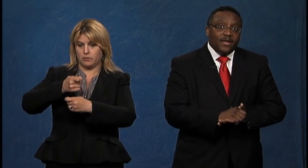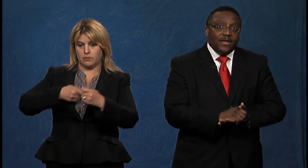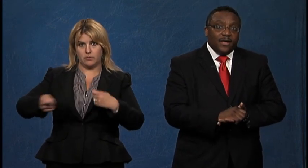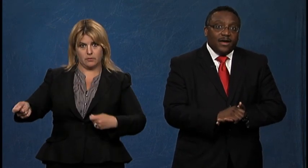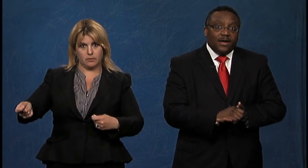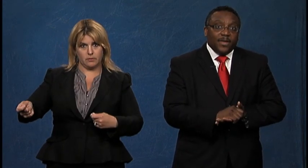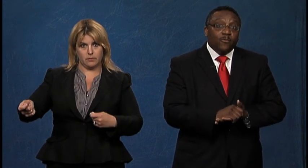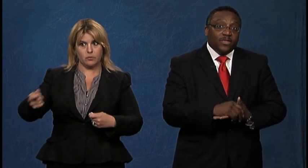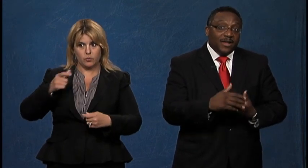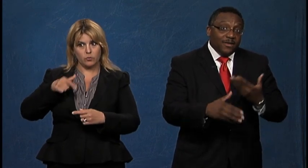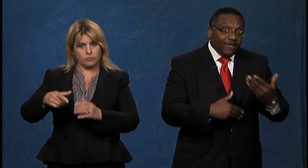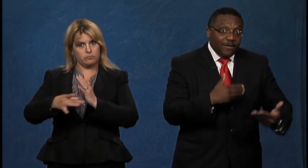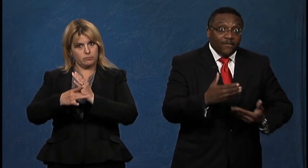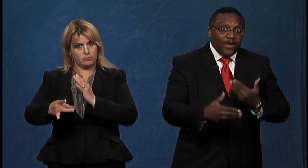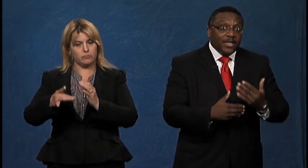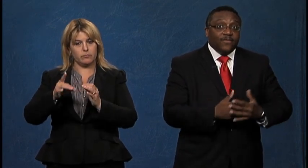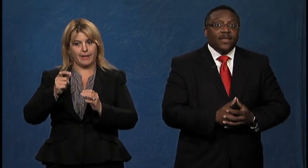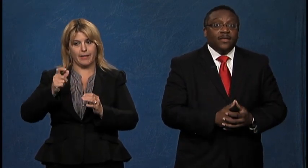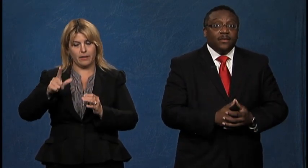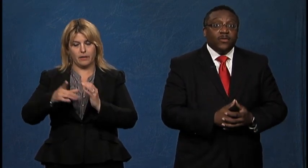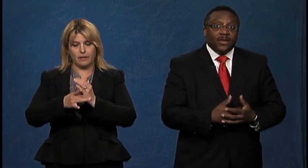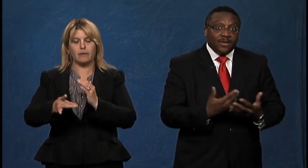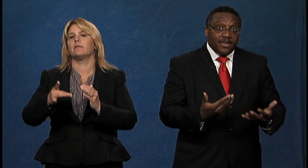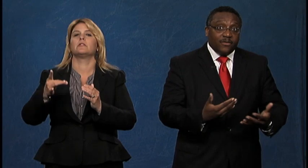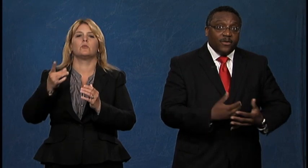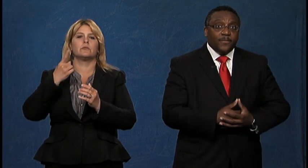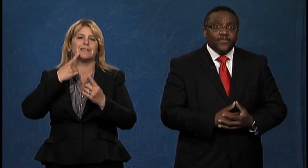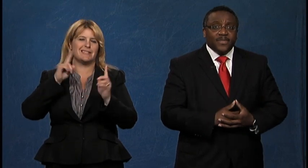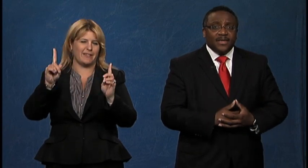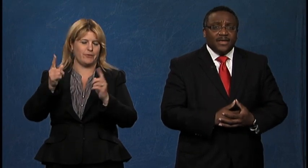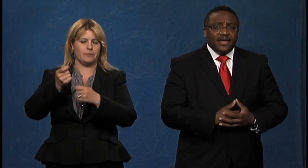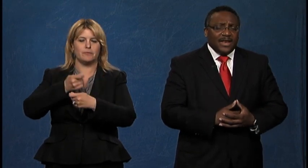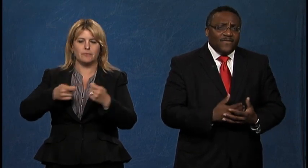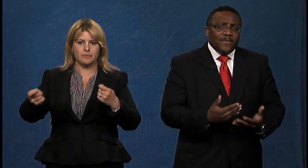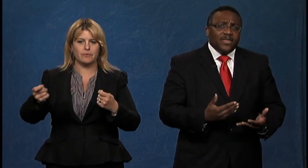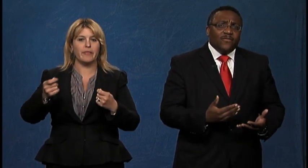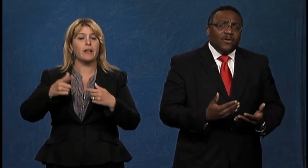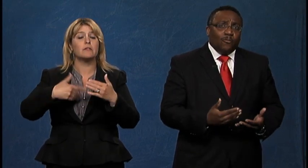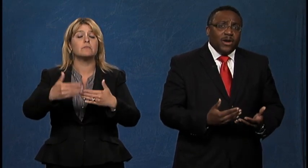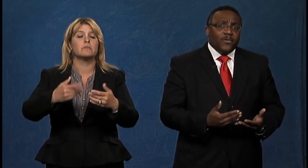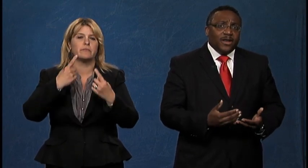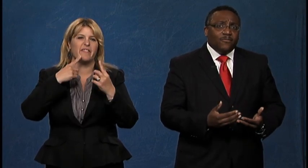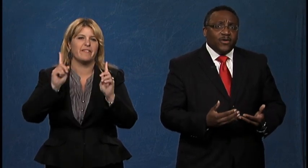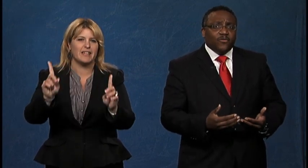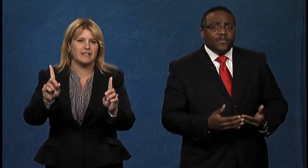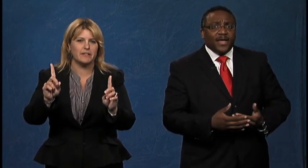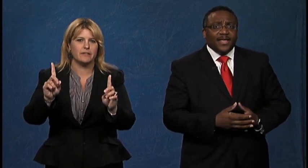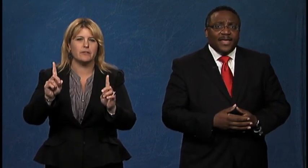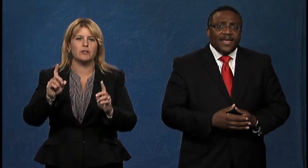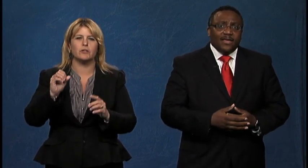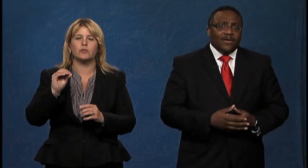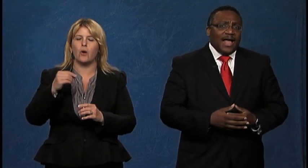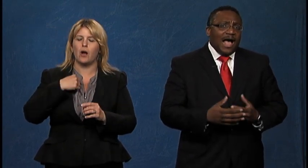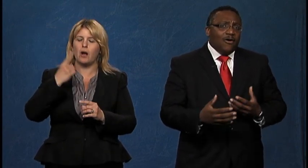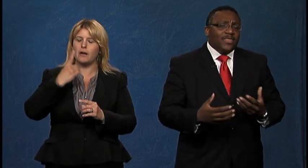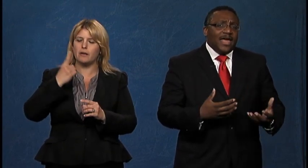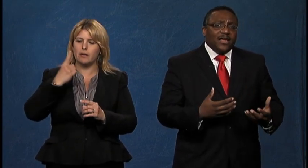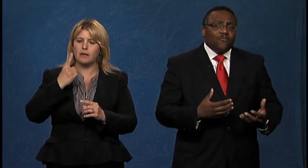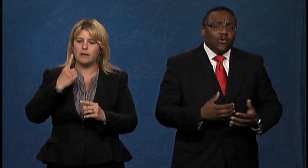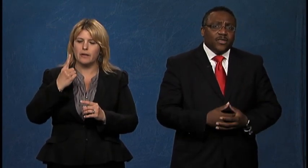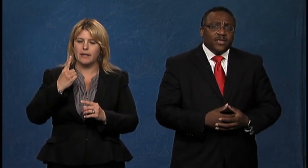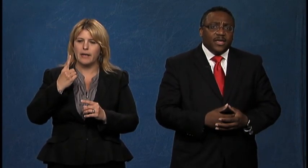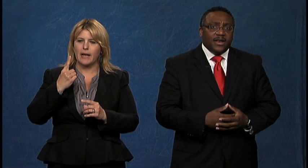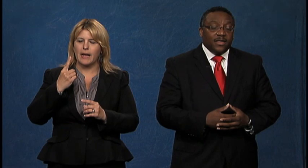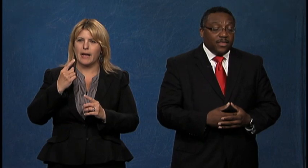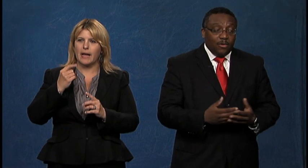matter. It was done effectively, it was done successfully. And I find myself wondering in retrospect, how could that